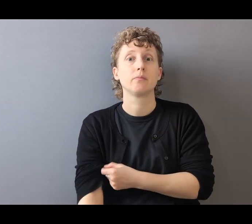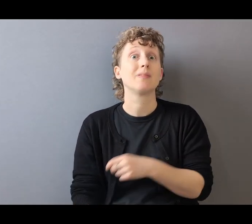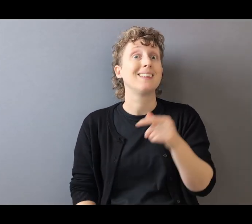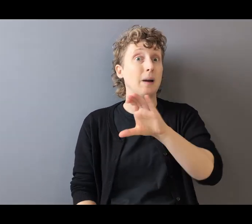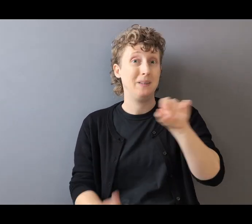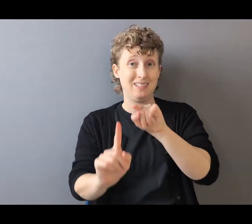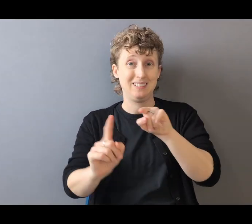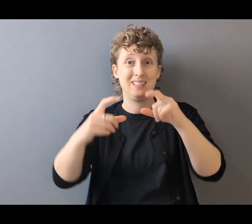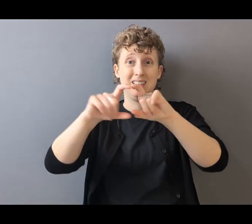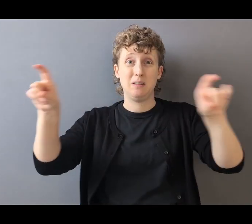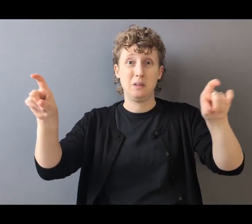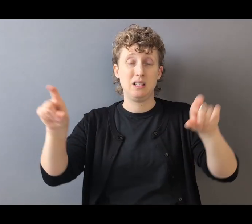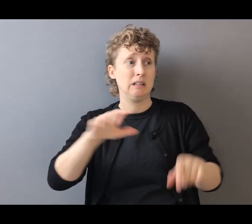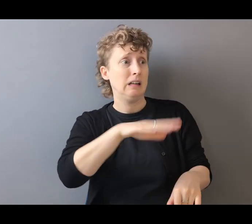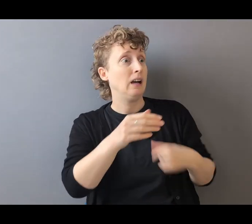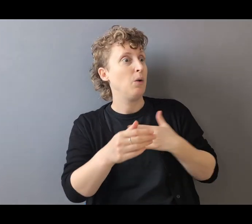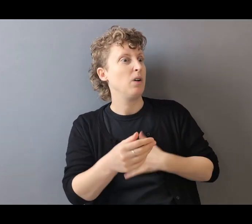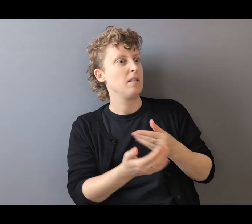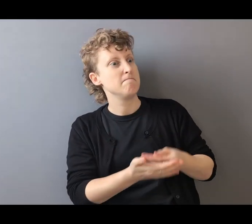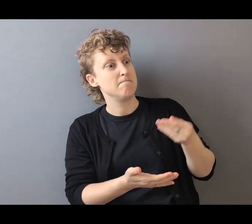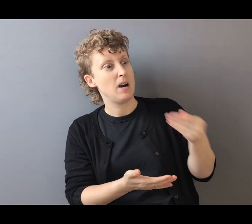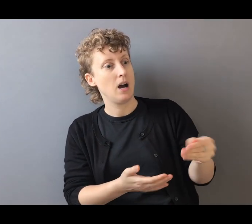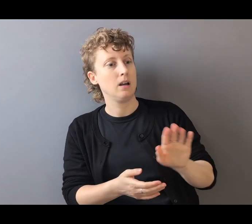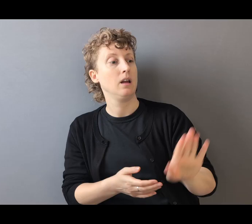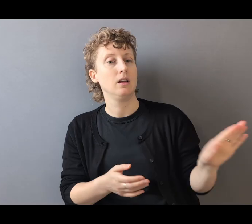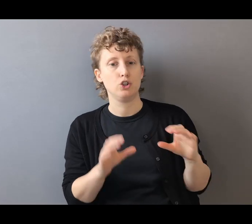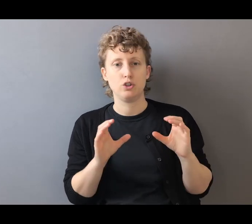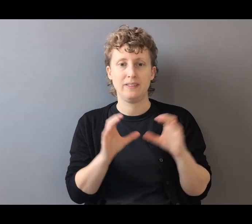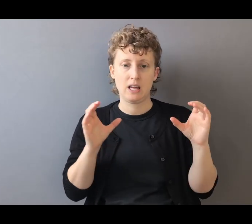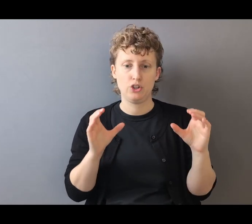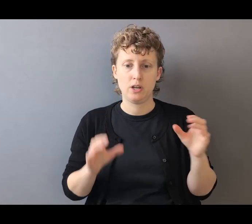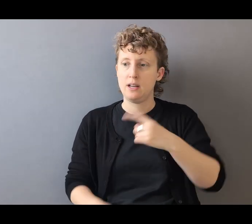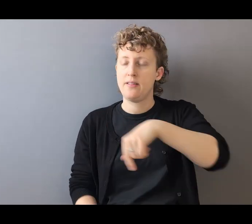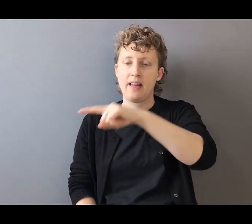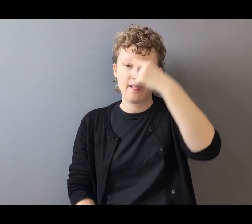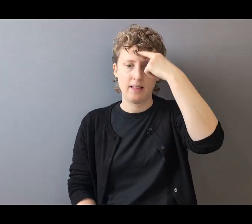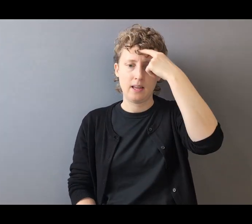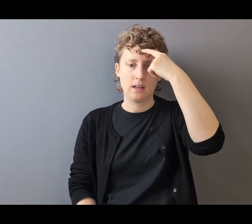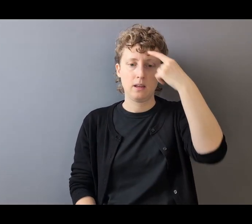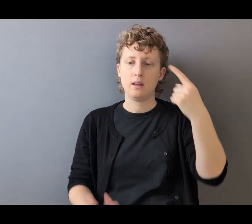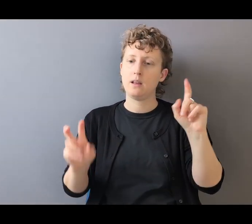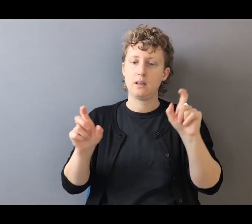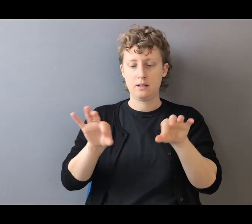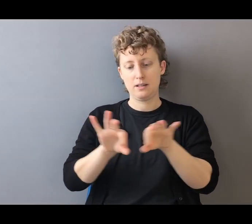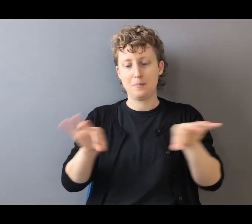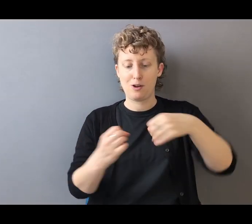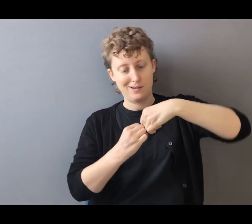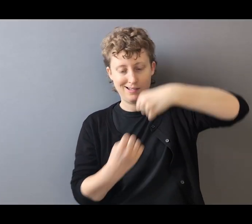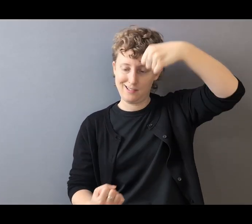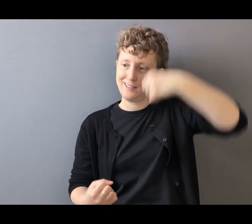Companies that want to buy the certifications. they think it's something, they think it's a diploma that you can. So if